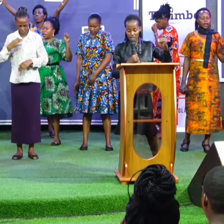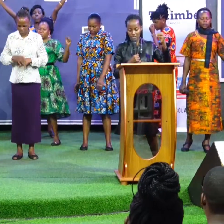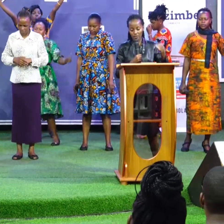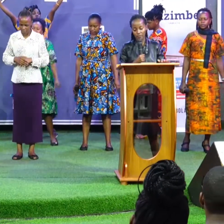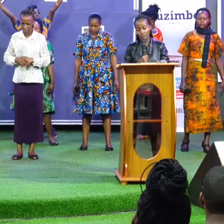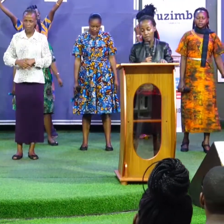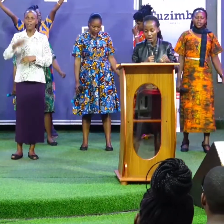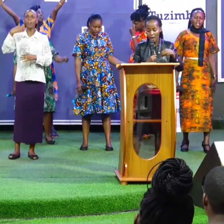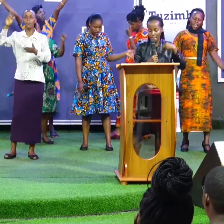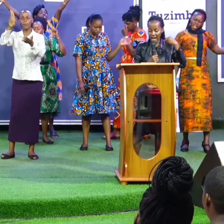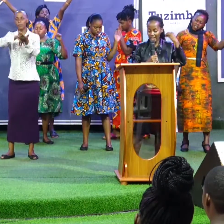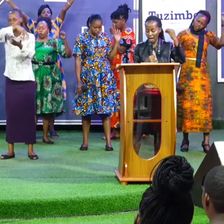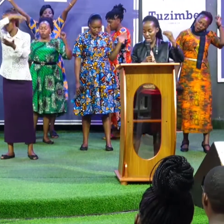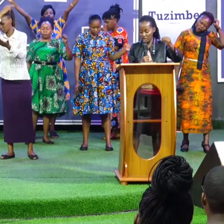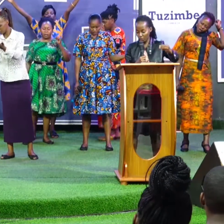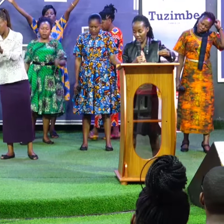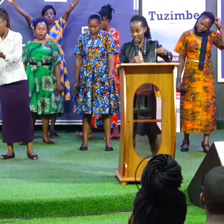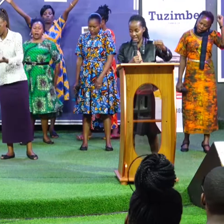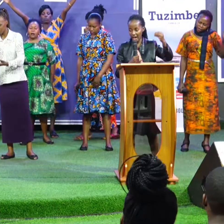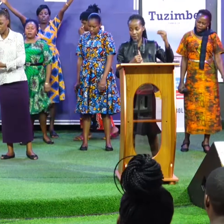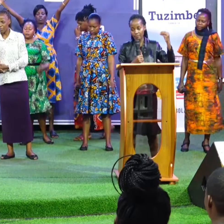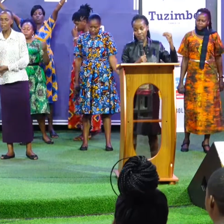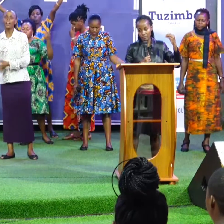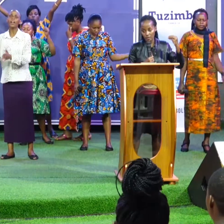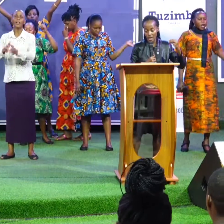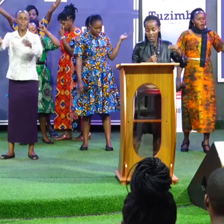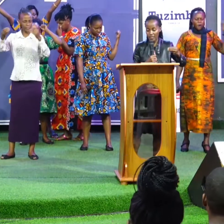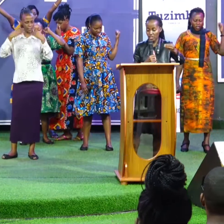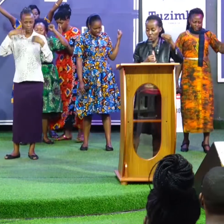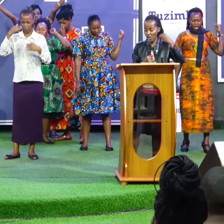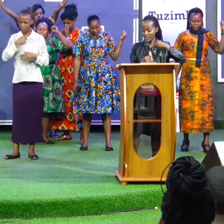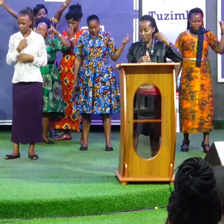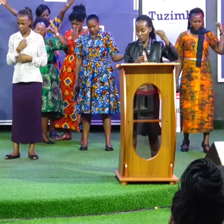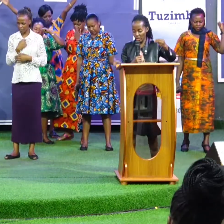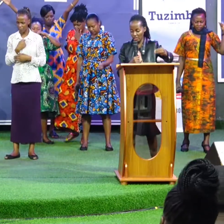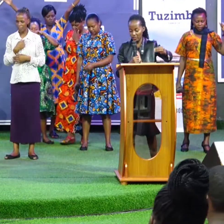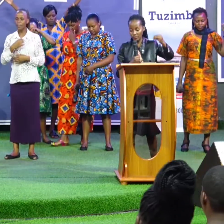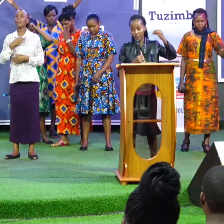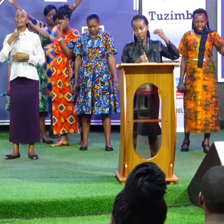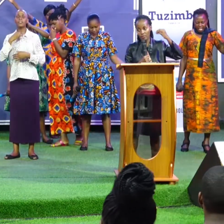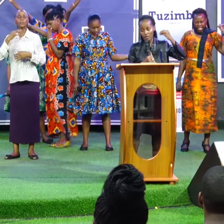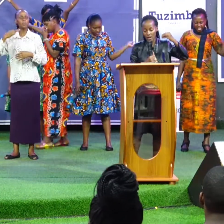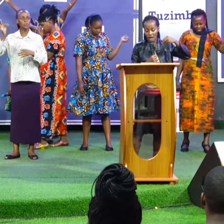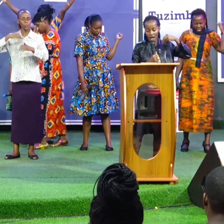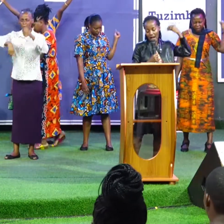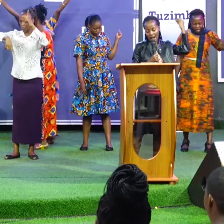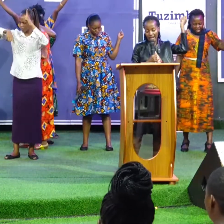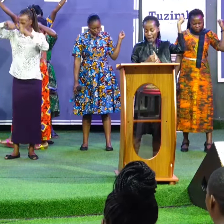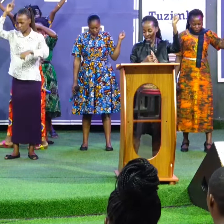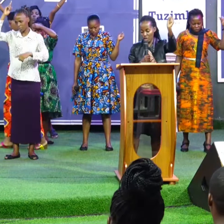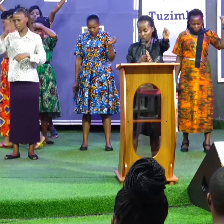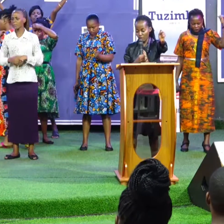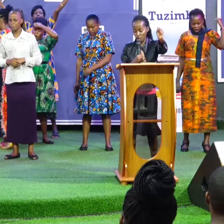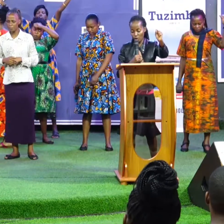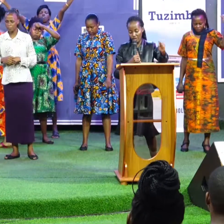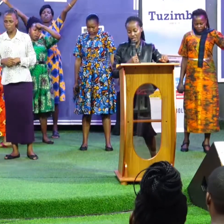garment, Echo kulemererwa. My garment of failure, Onyambaze. That you dress me with chambalo, a